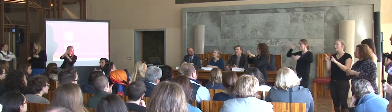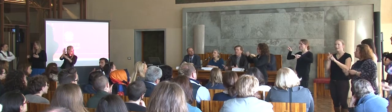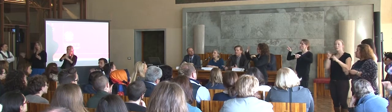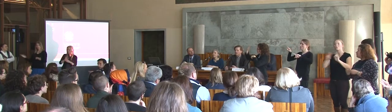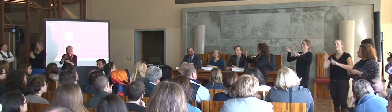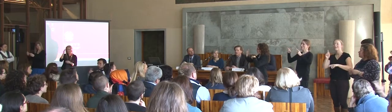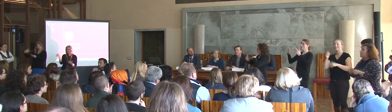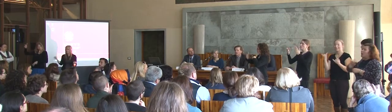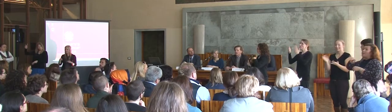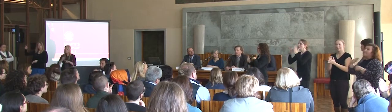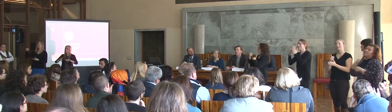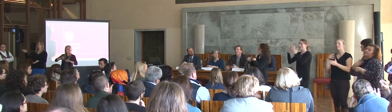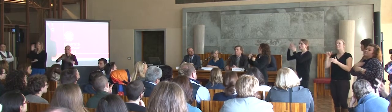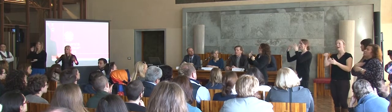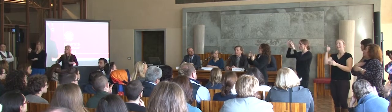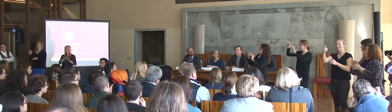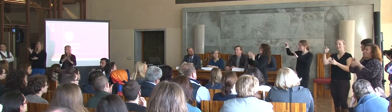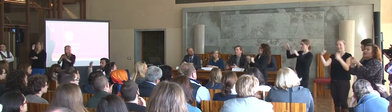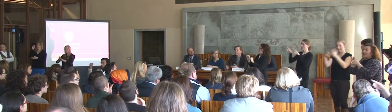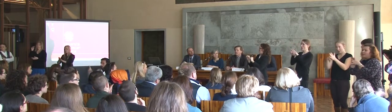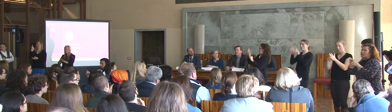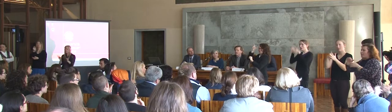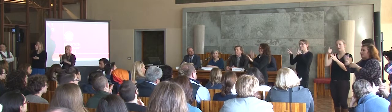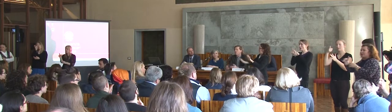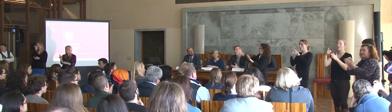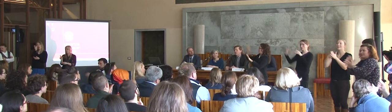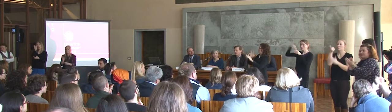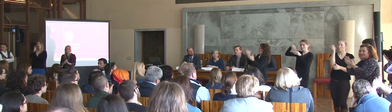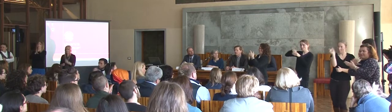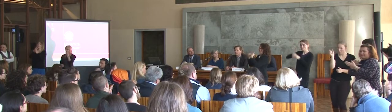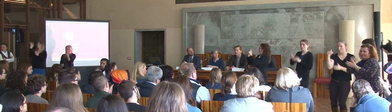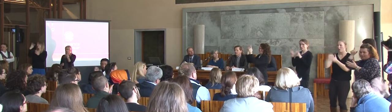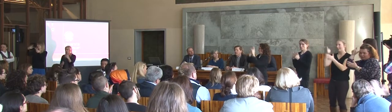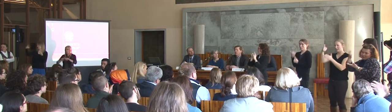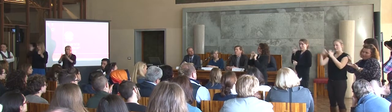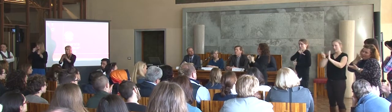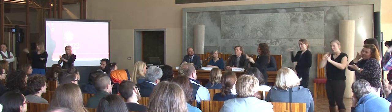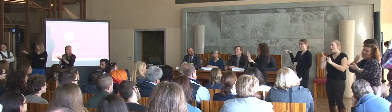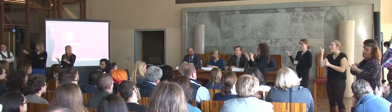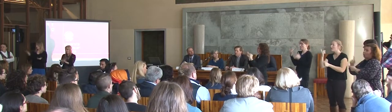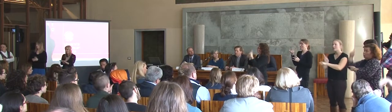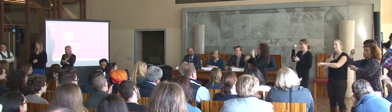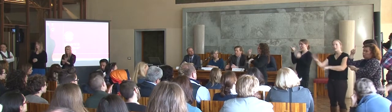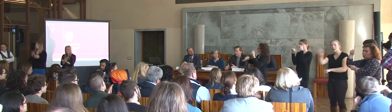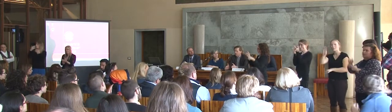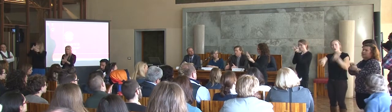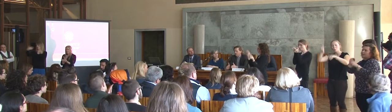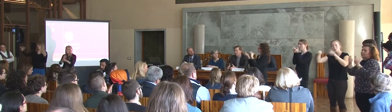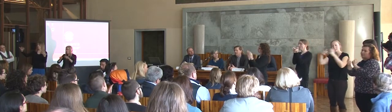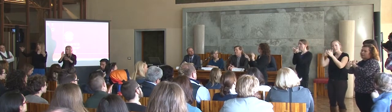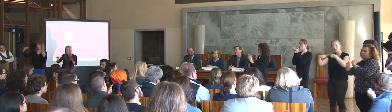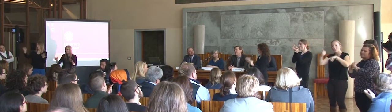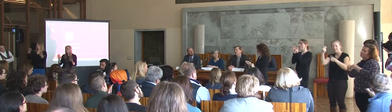We can have variation of one word. It could be signed perhaps in four ways in one country. All those variations should